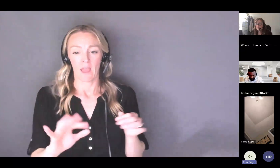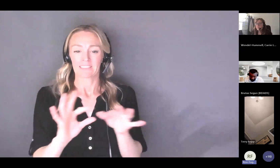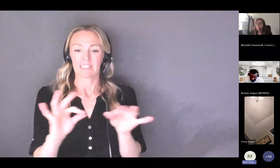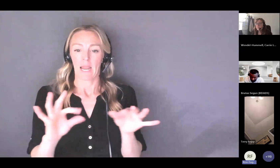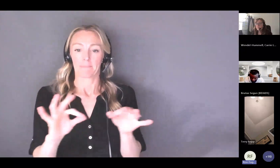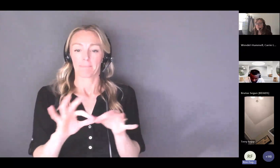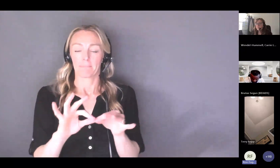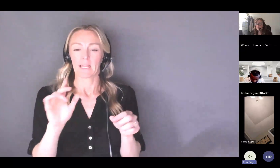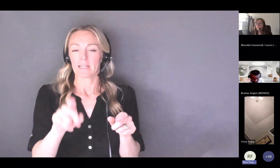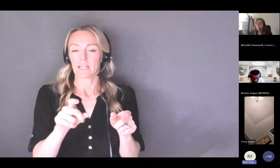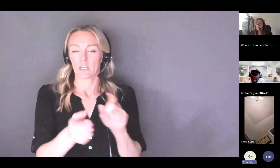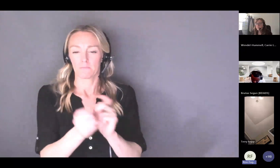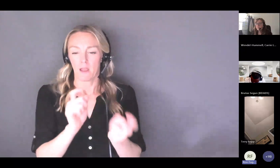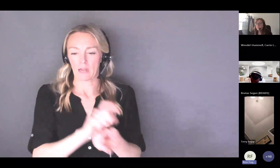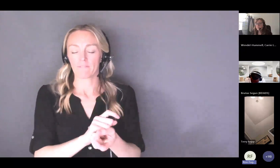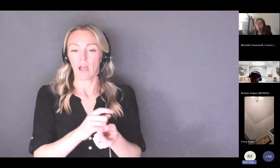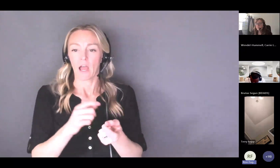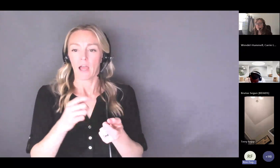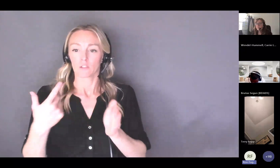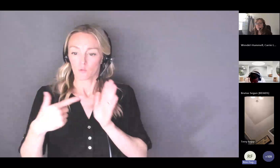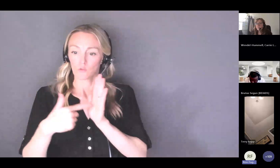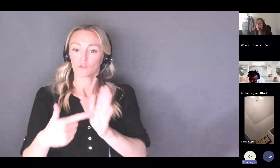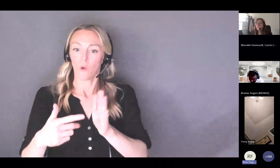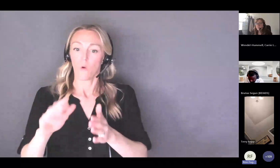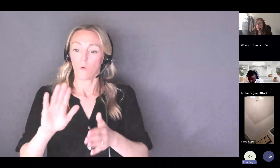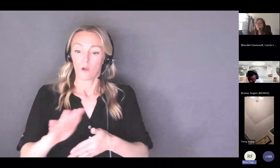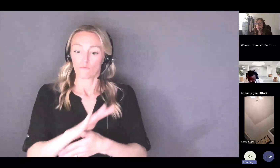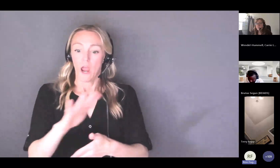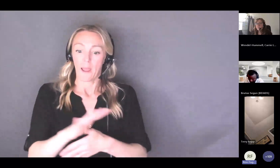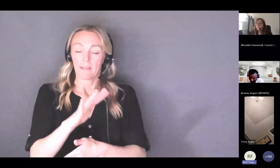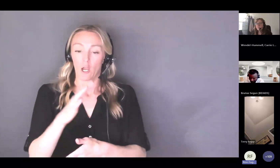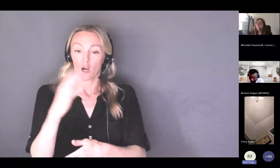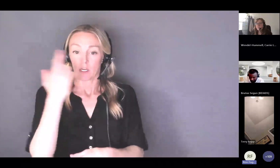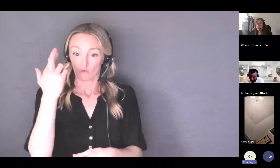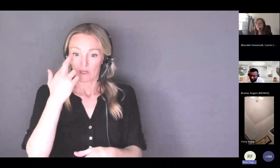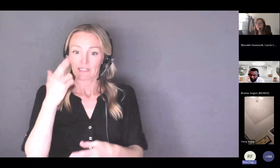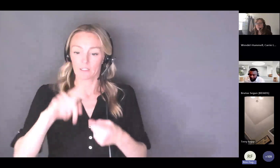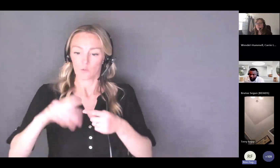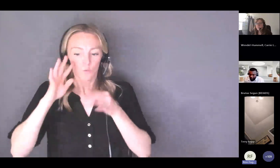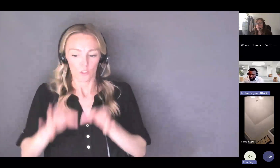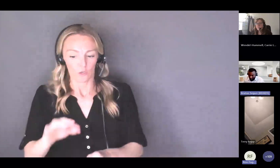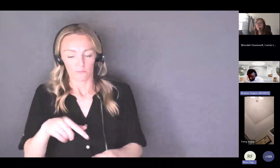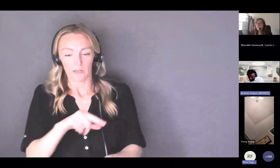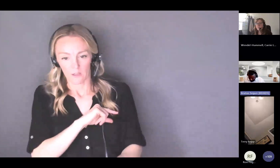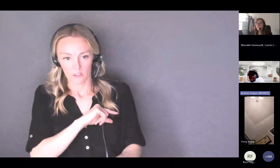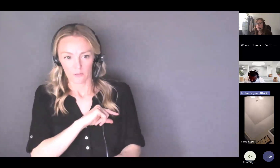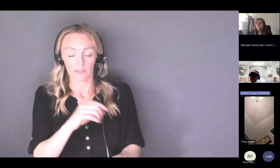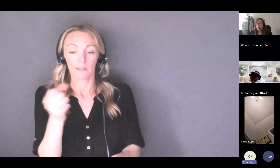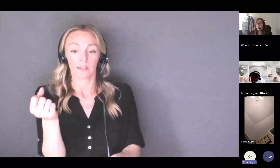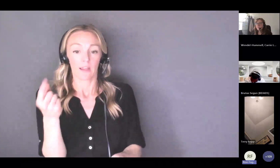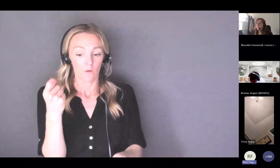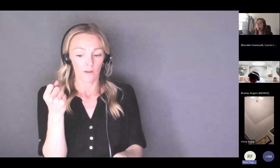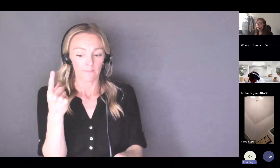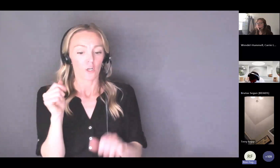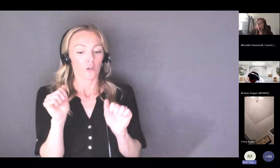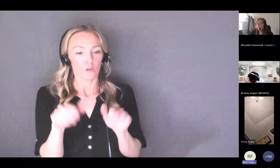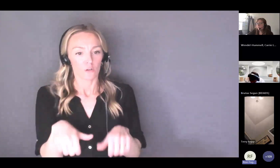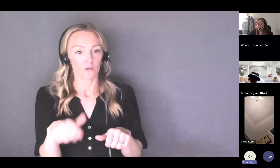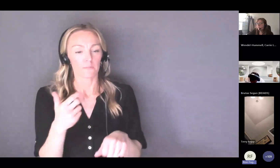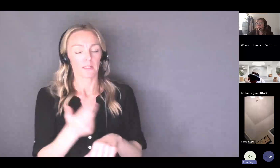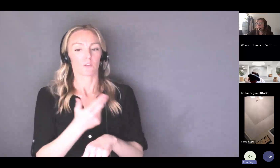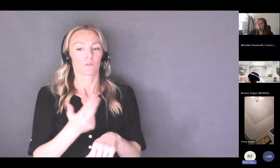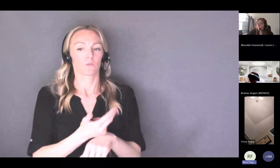indicate that its primary purpose is to determine eligibility. However, it could be